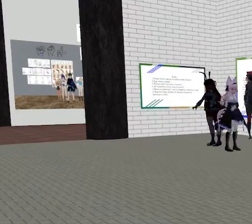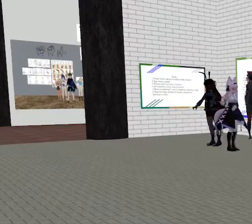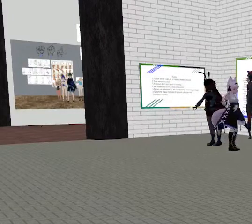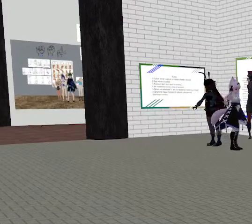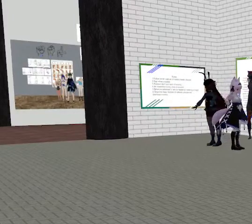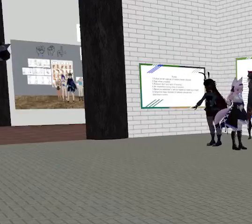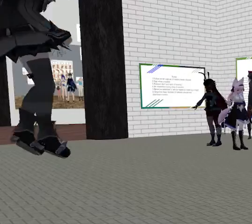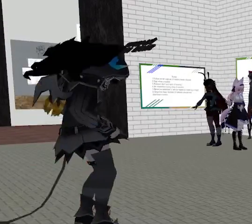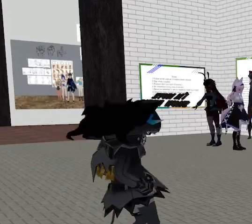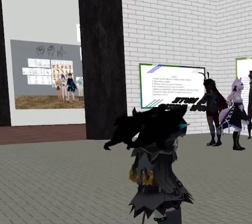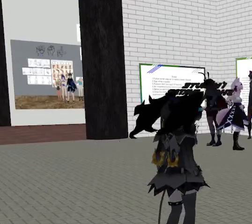Okay.